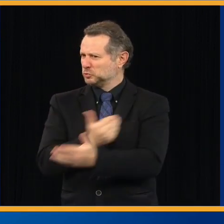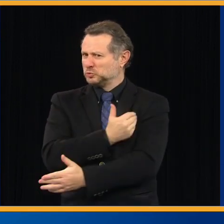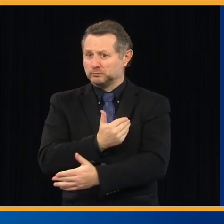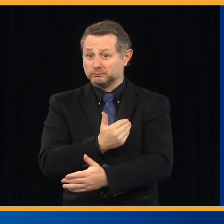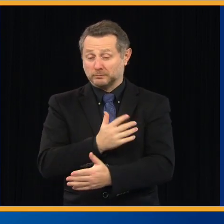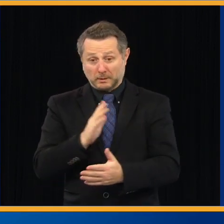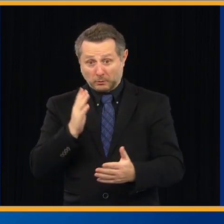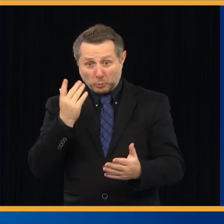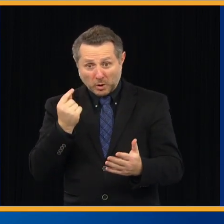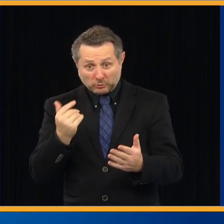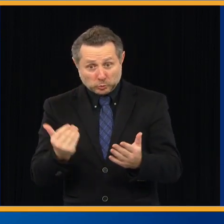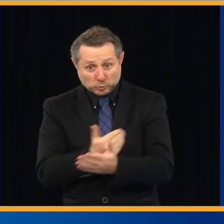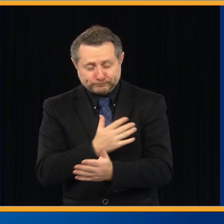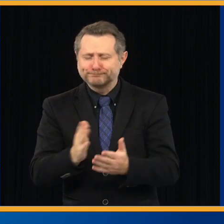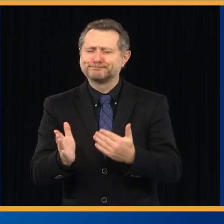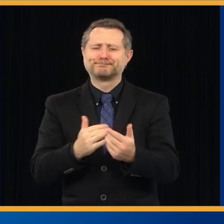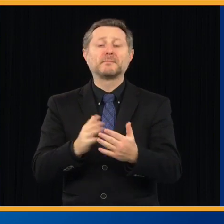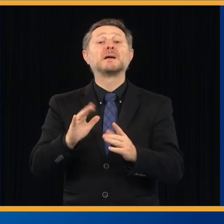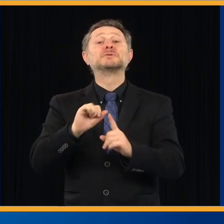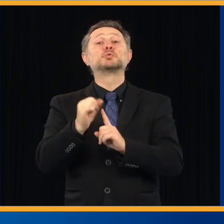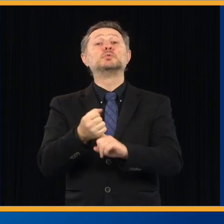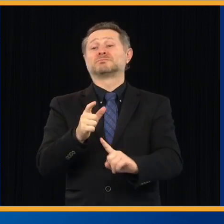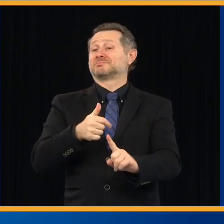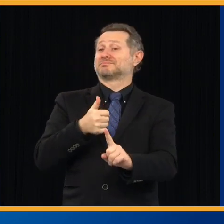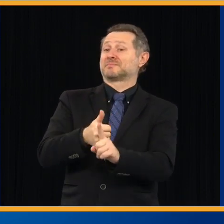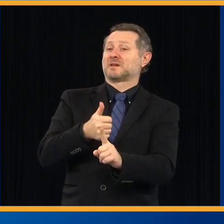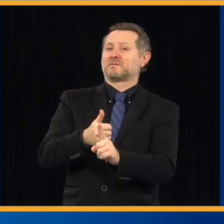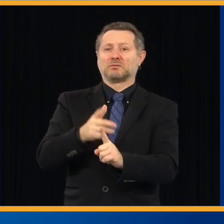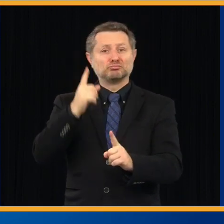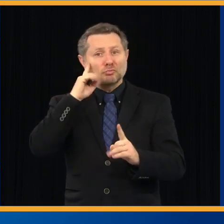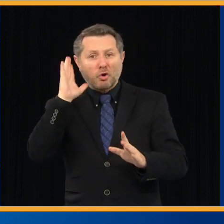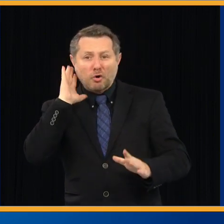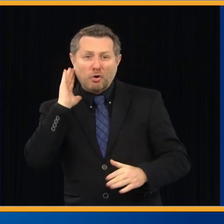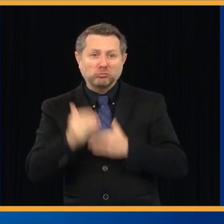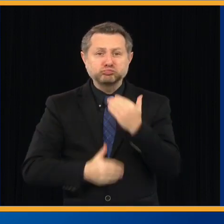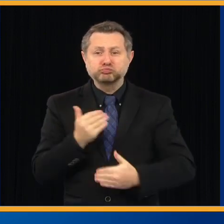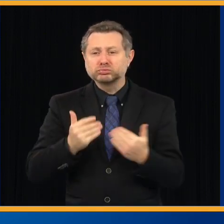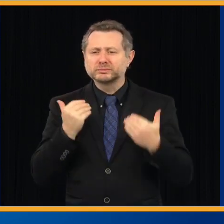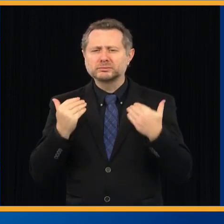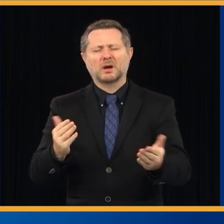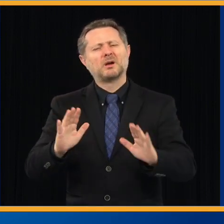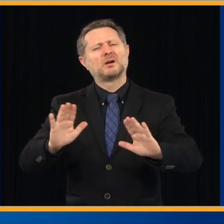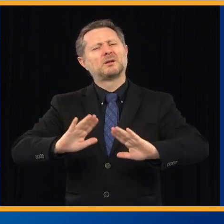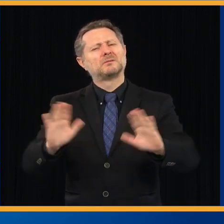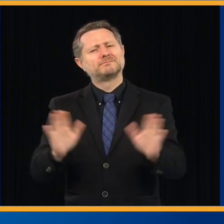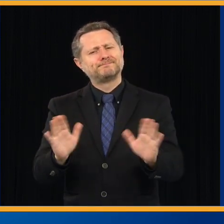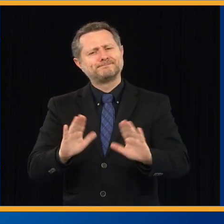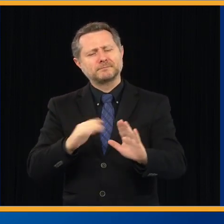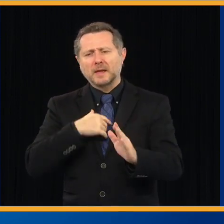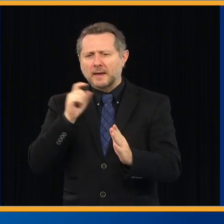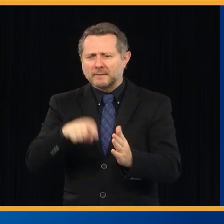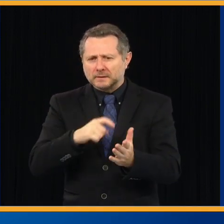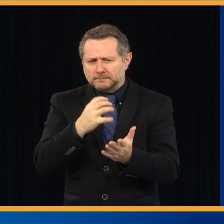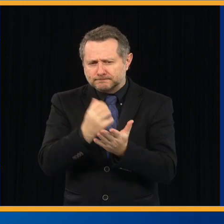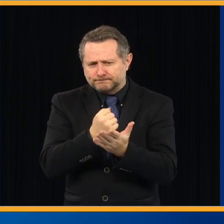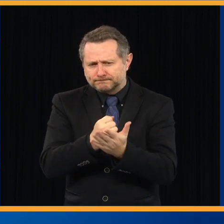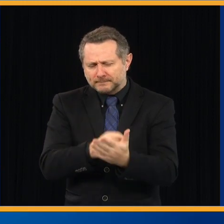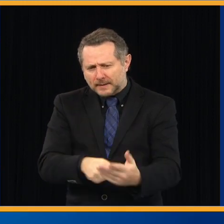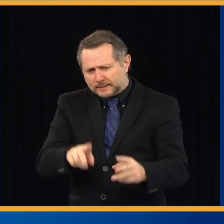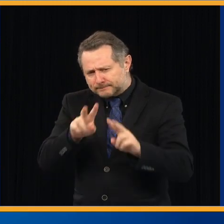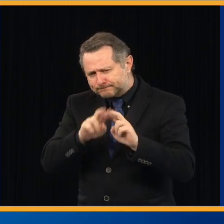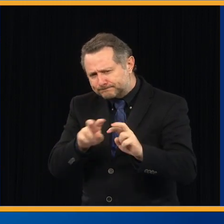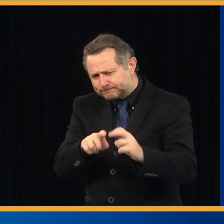doesn't mean you just proceed blindly, right? You get whatever information that you can, because you want to stay